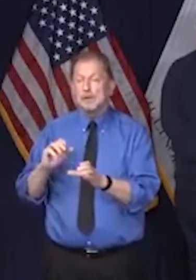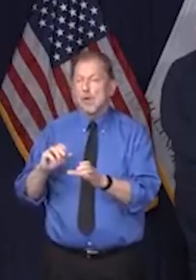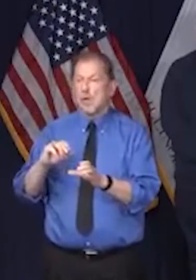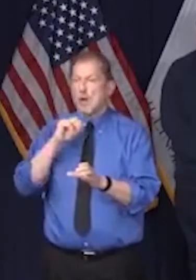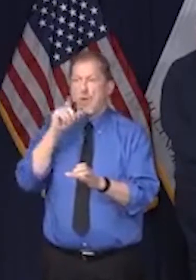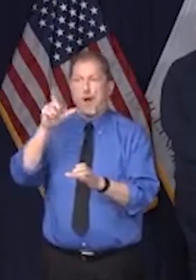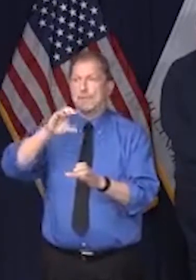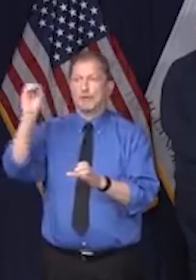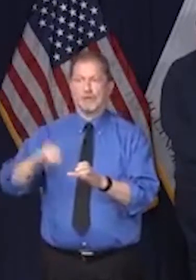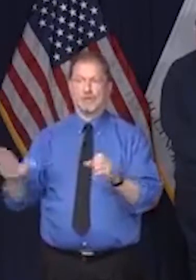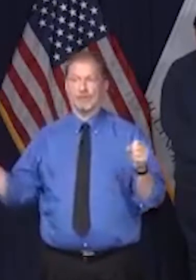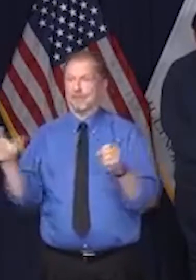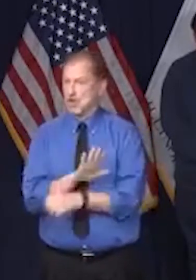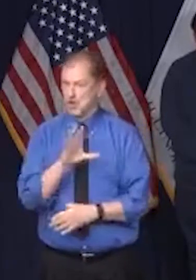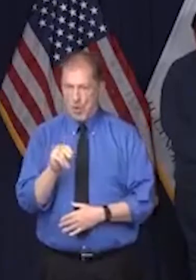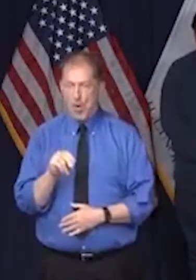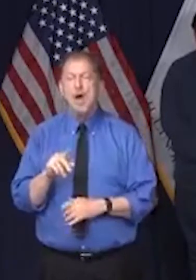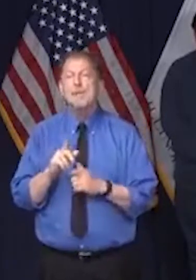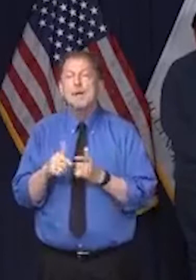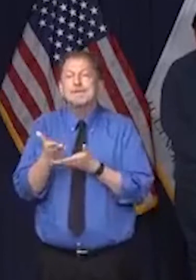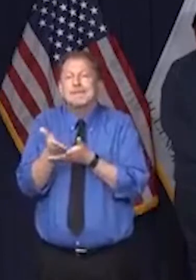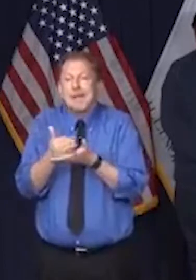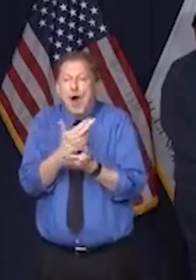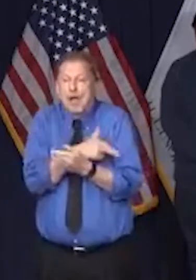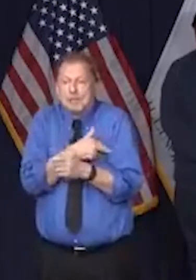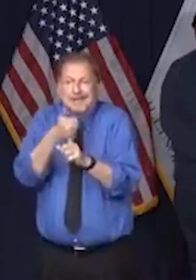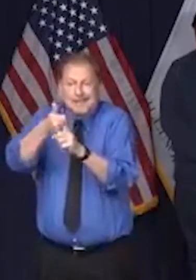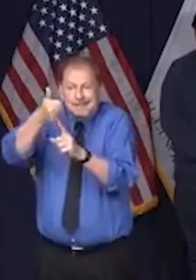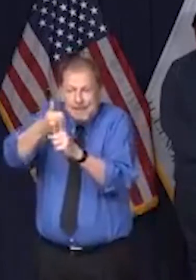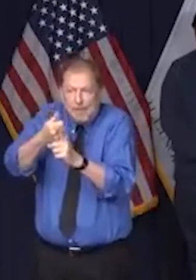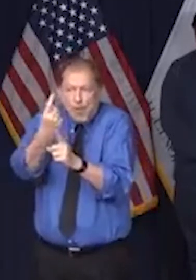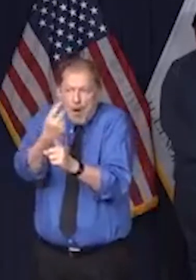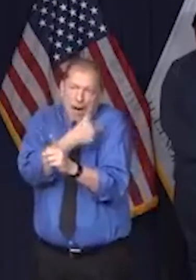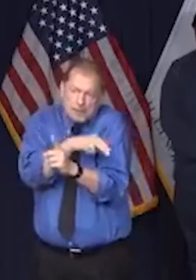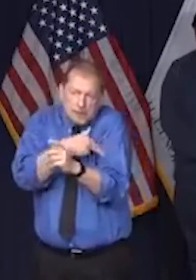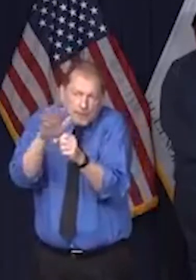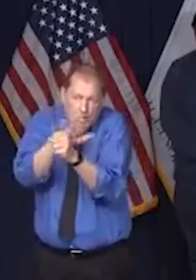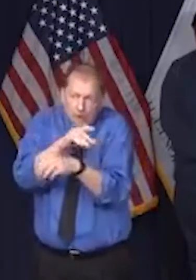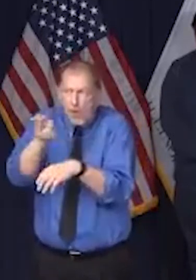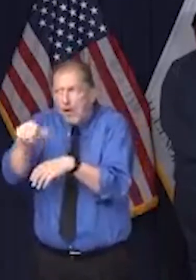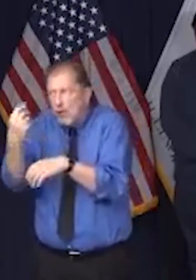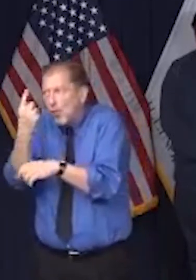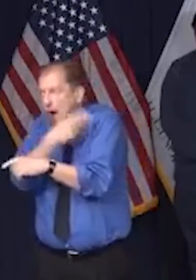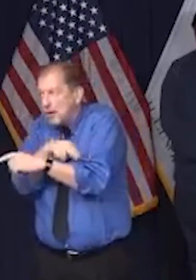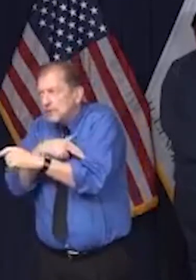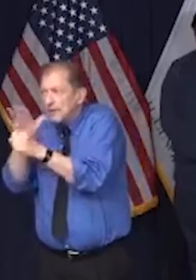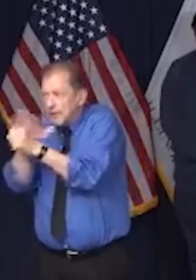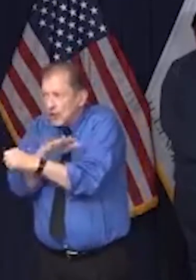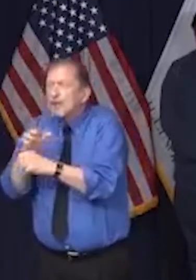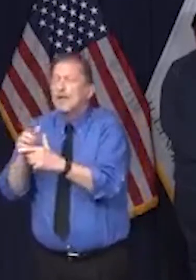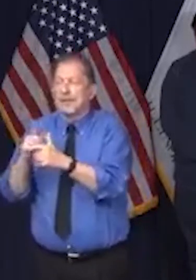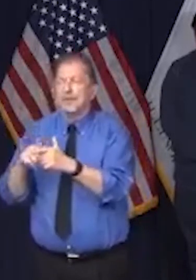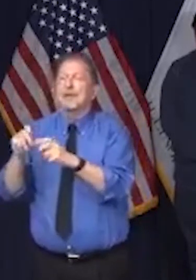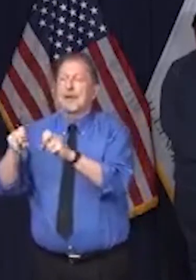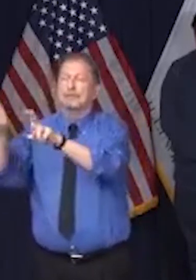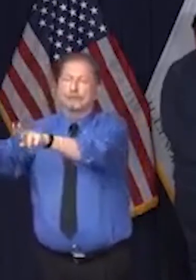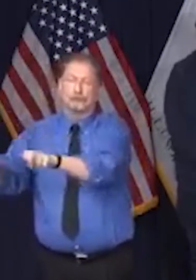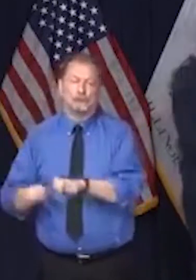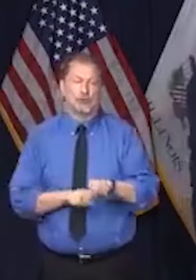but individual hospitals can get to capacity. And so that would have resulted in some of the transfers that we have seen